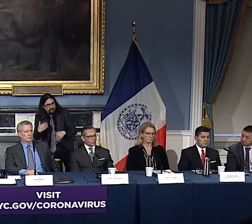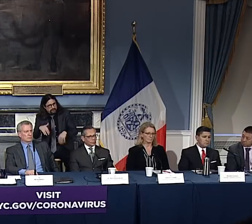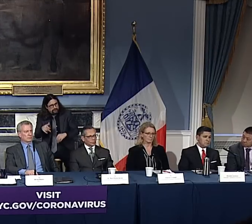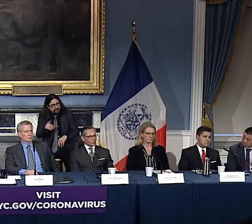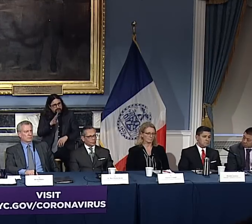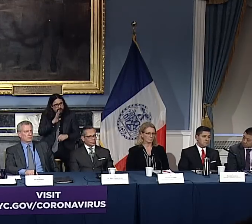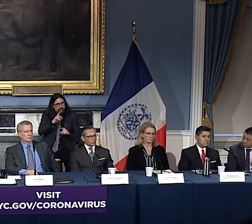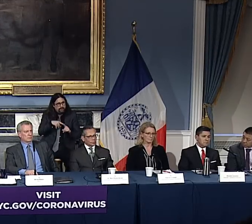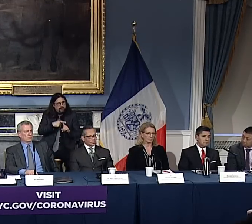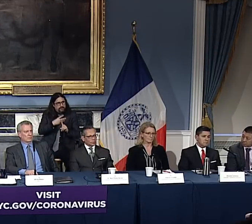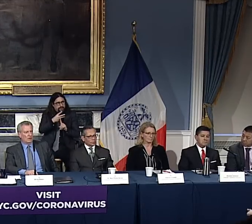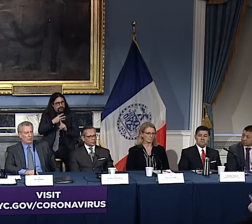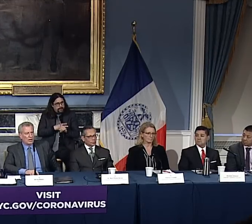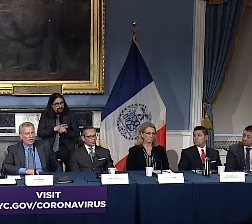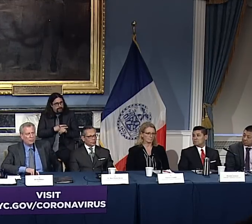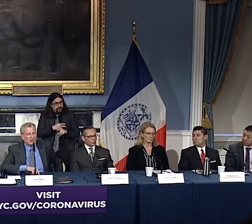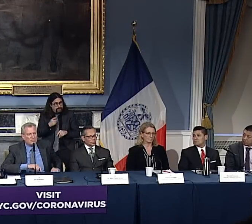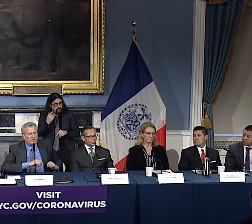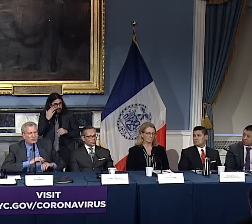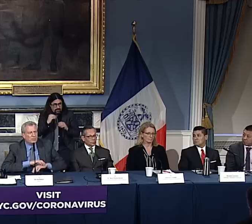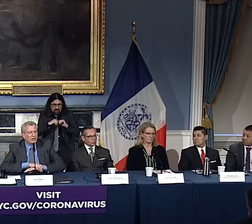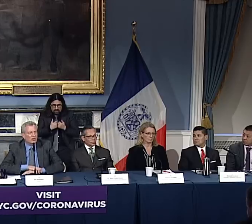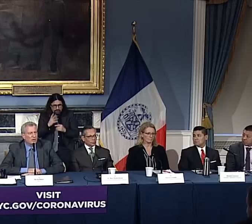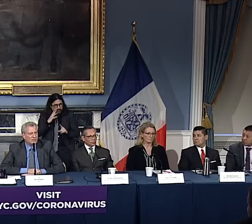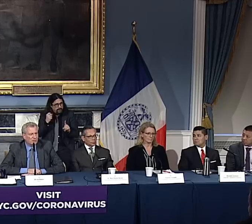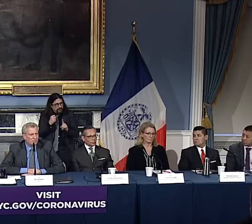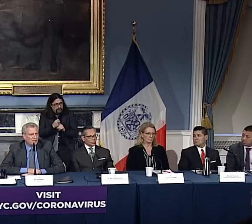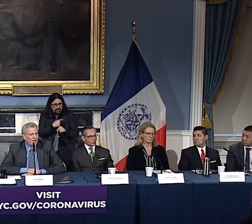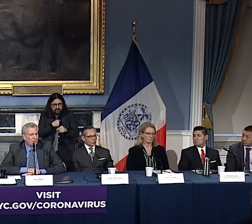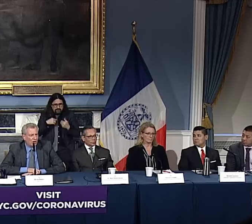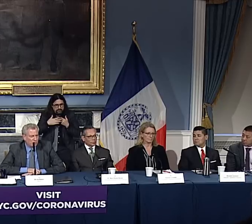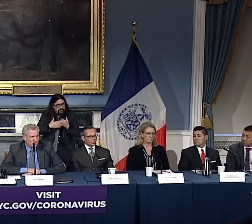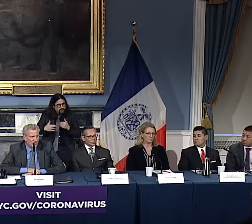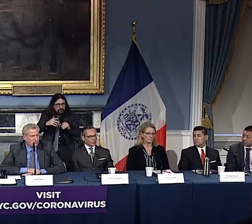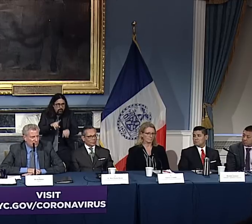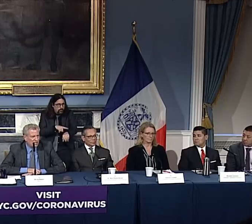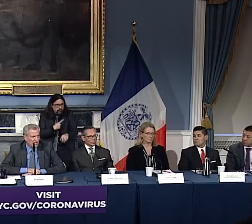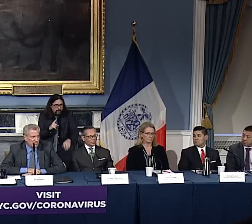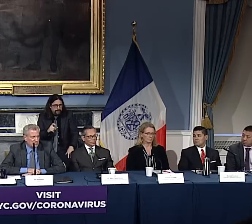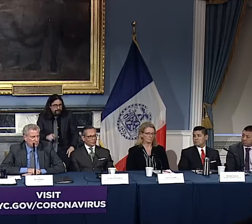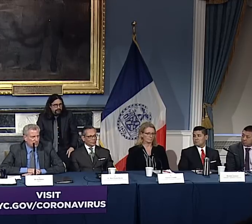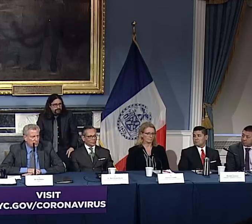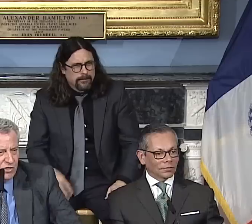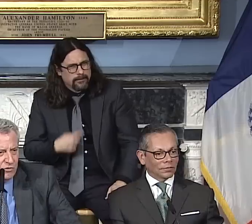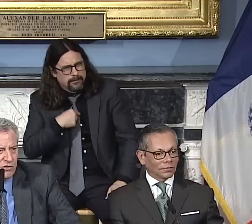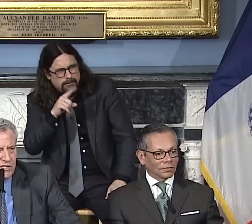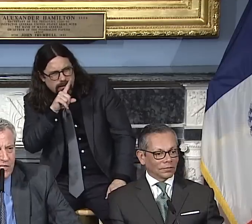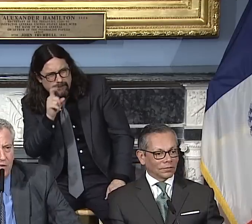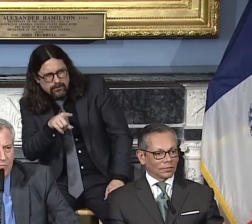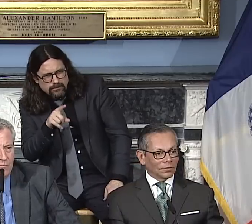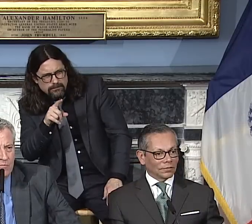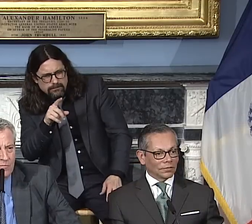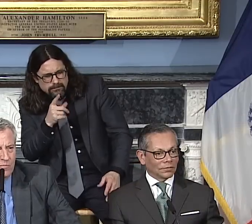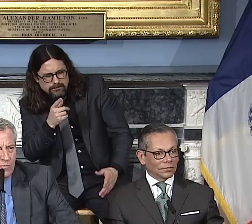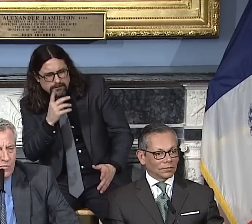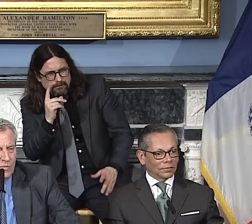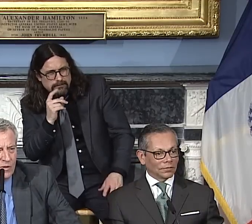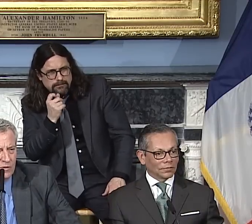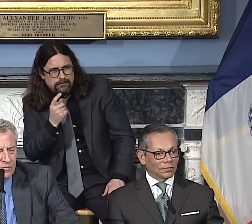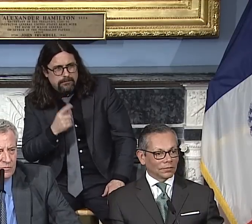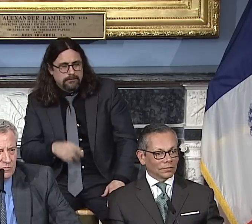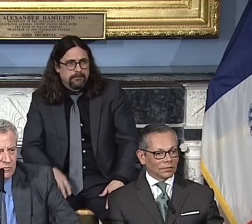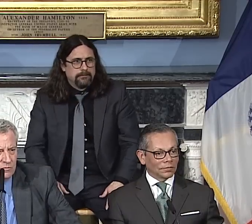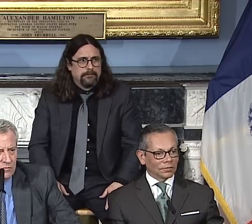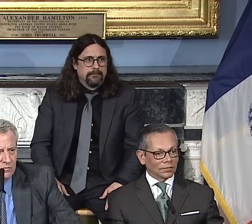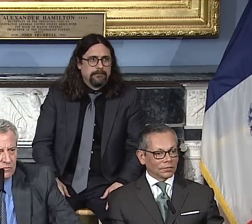to impact us? Do you really? I'm confused by your question. We said our projection today is 6 months. What are you trying to say? I'm saying, where do